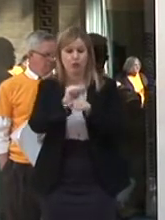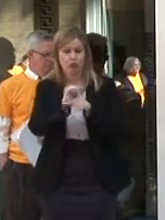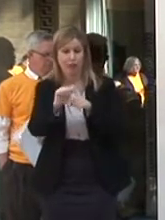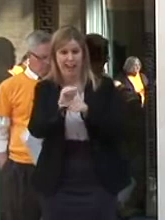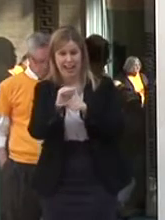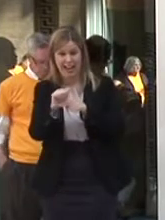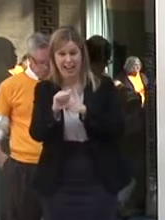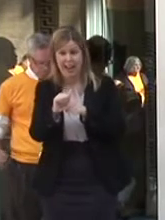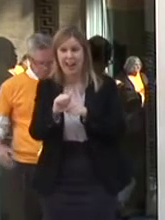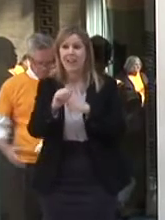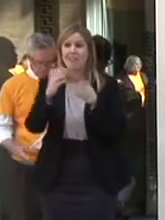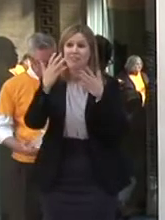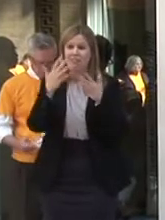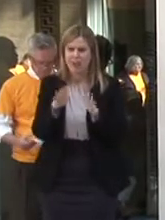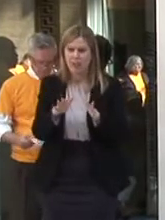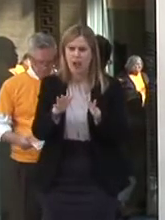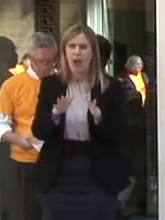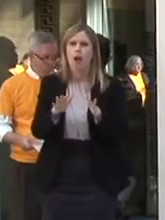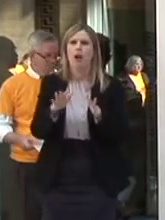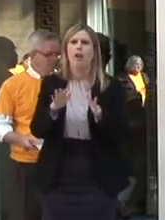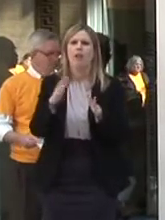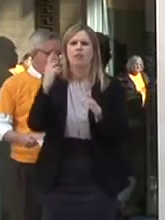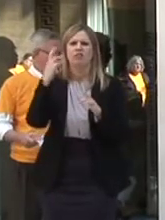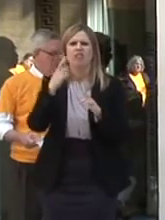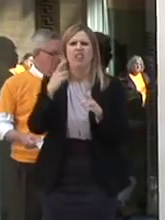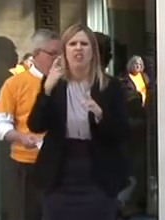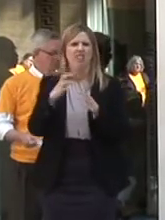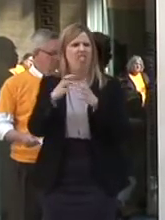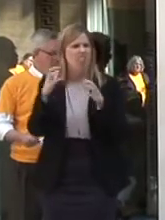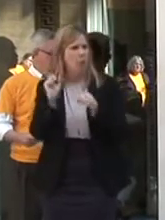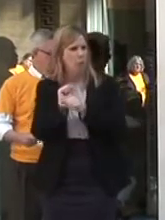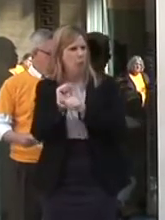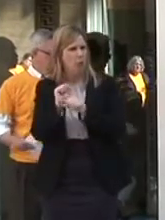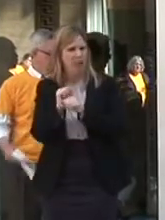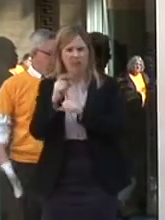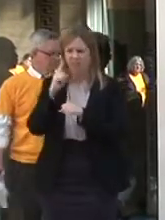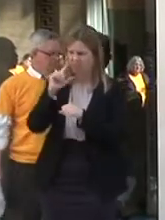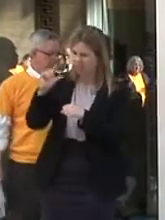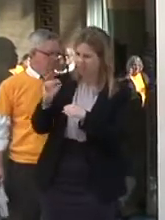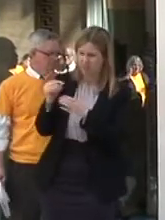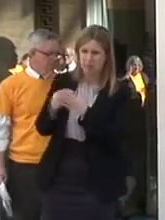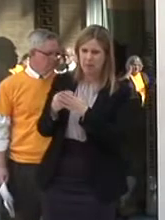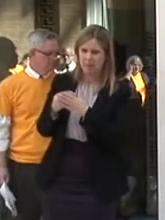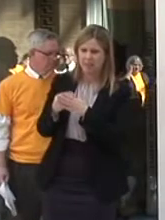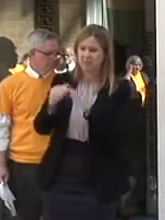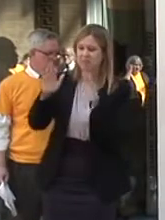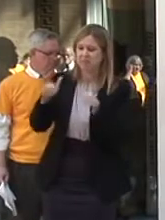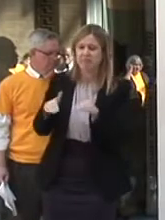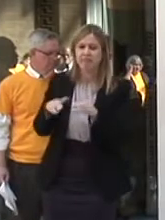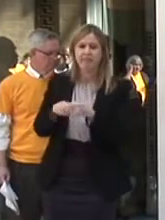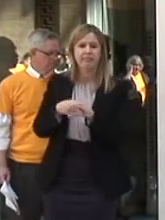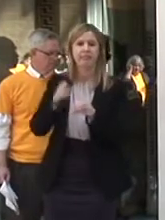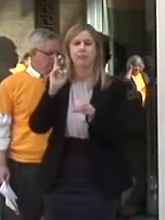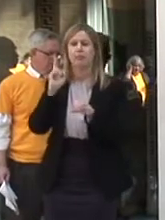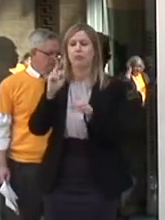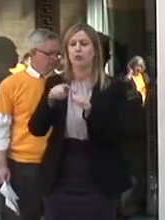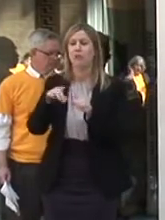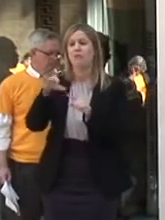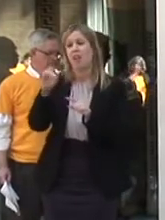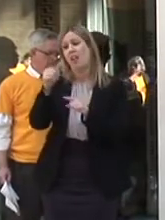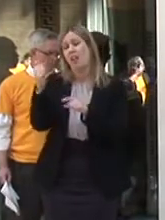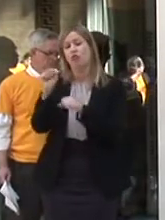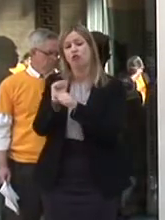realize the responsibility they have is greater than the compensation that they receive, and they leave to work where compensation is similar